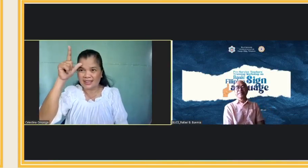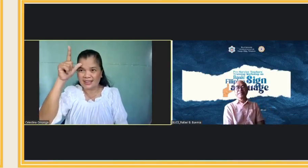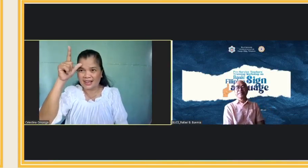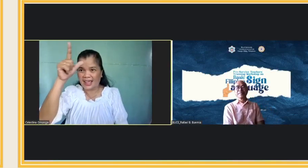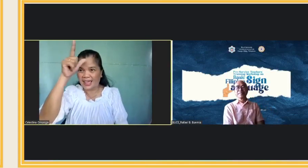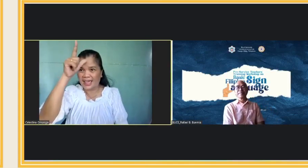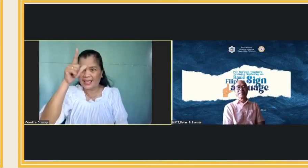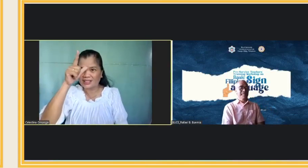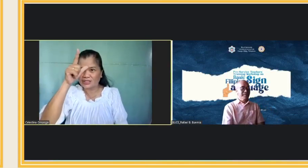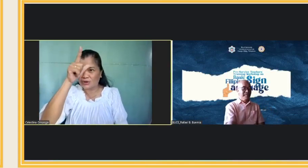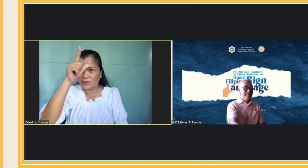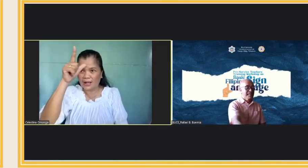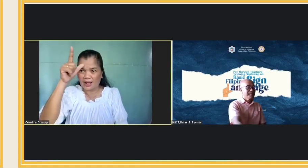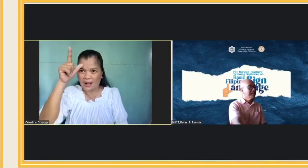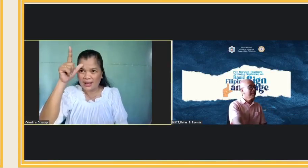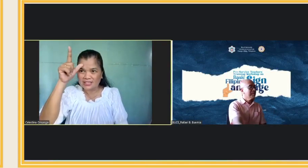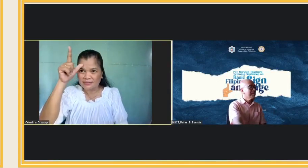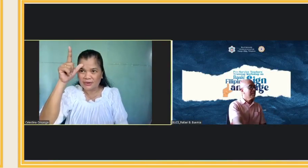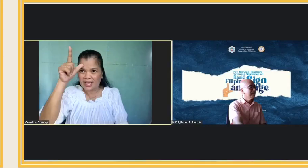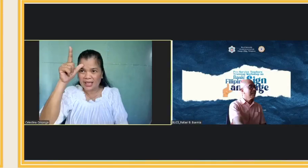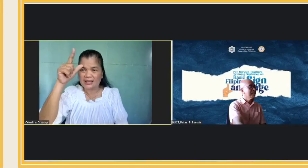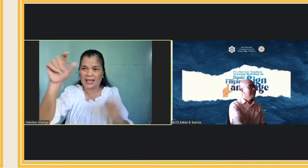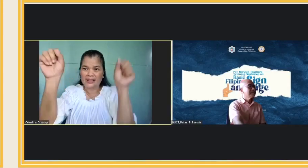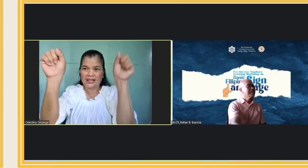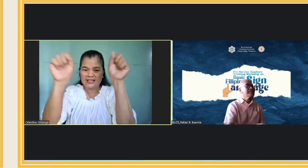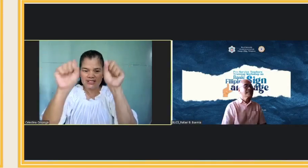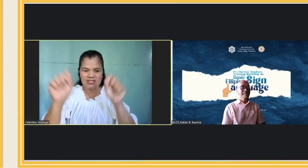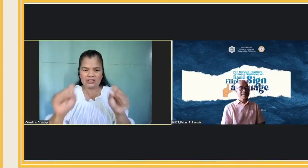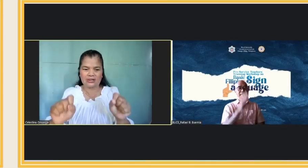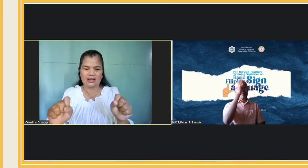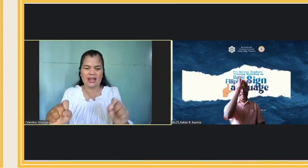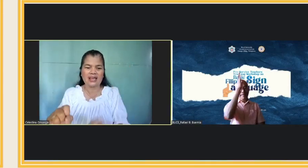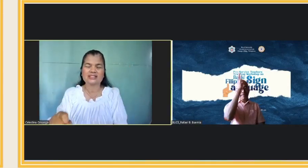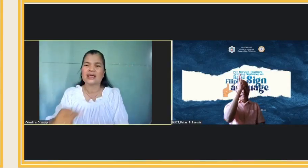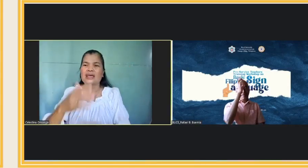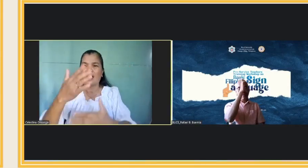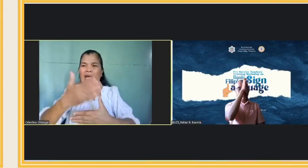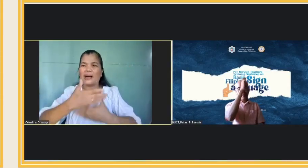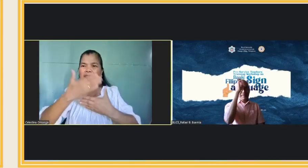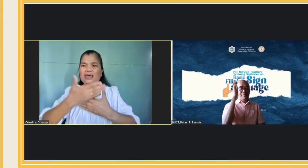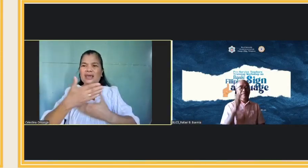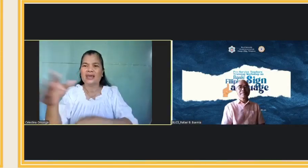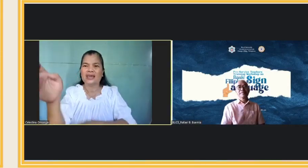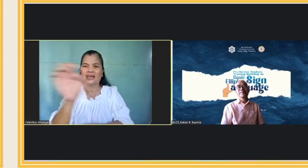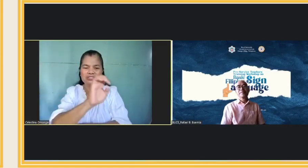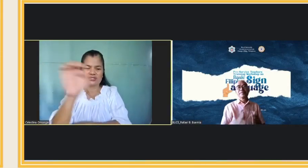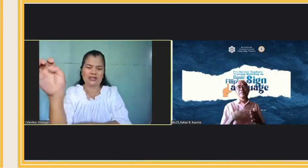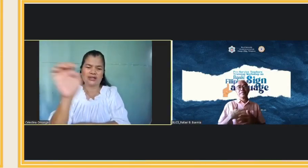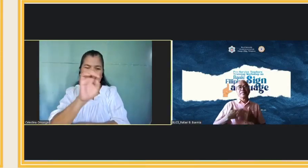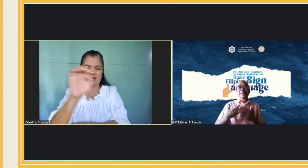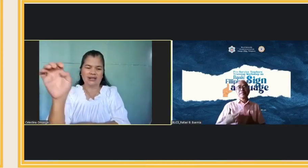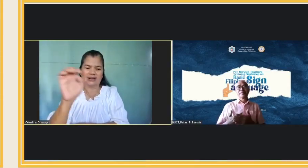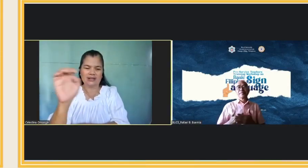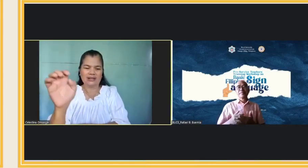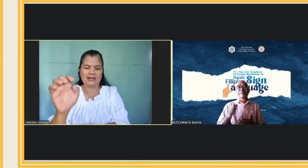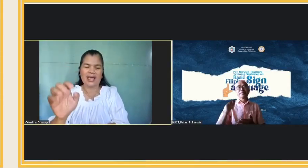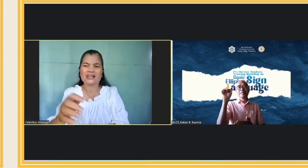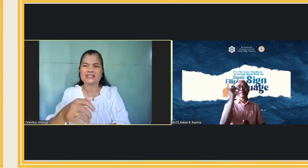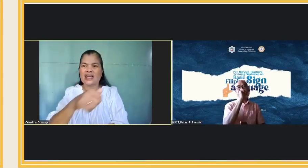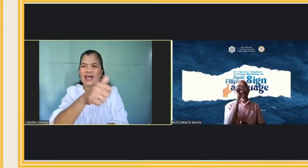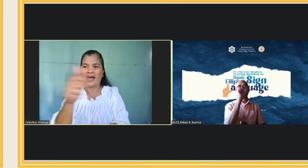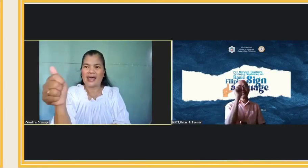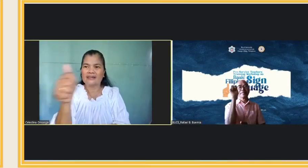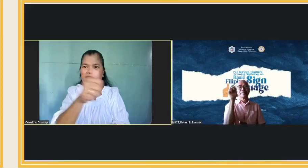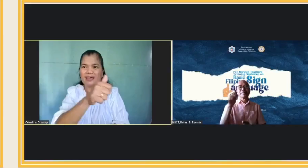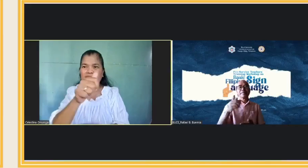season. Lent, throw ng heart sa forehead, then season. Next, Happy Easter.